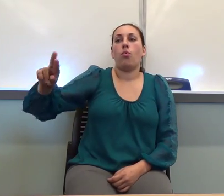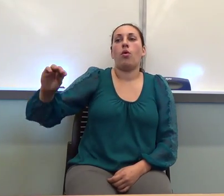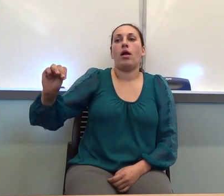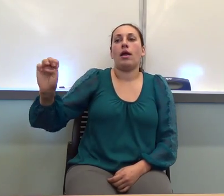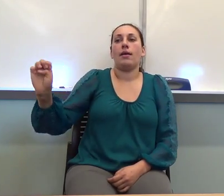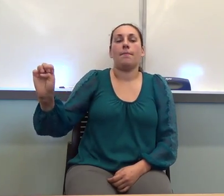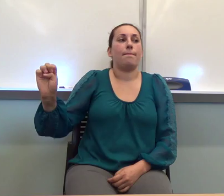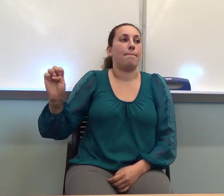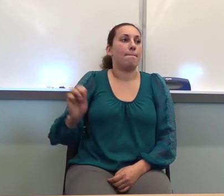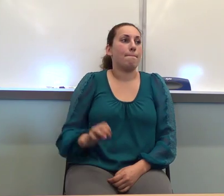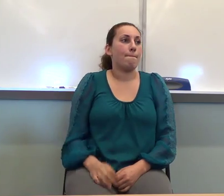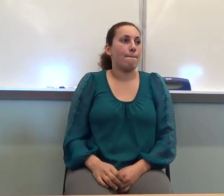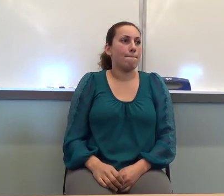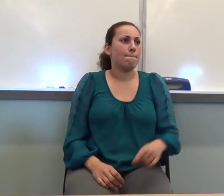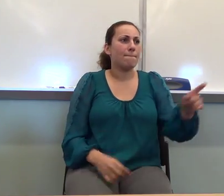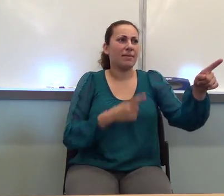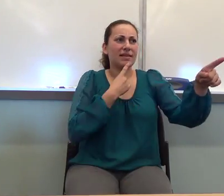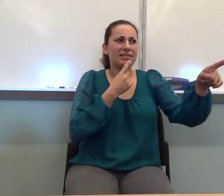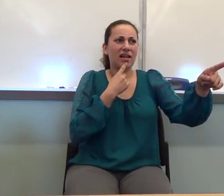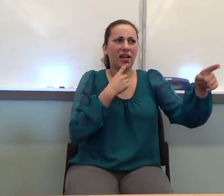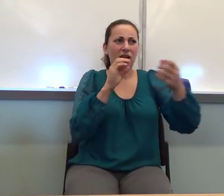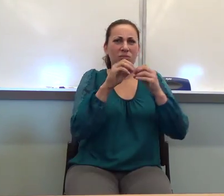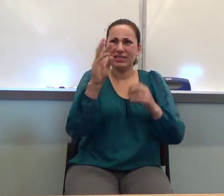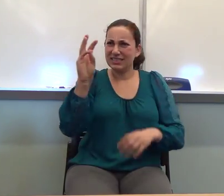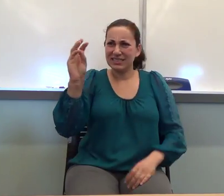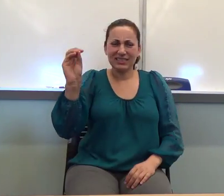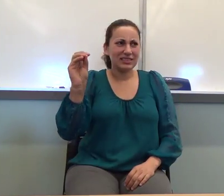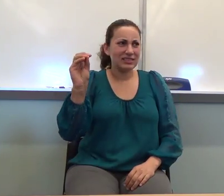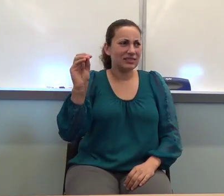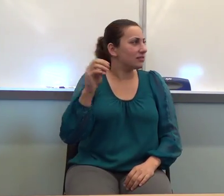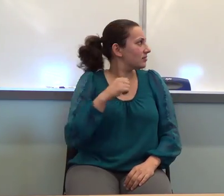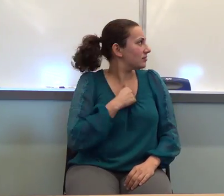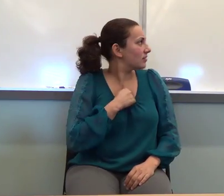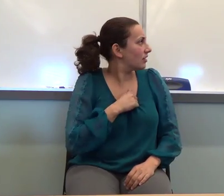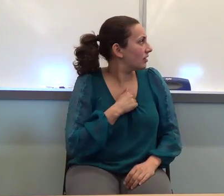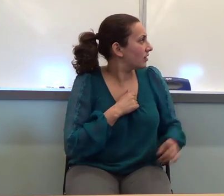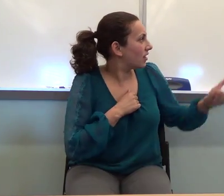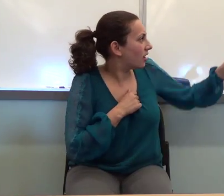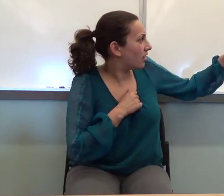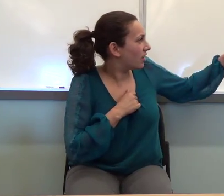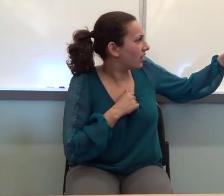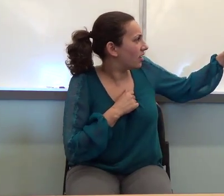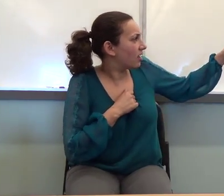68. Yeah, 68. My bad. Over here? Yeah. Yeah, 68.